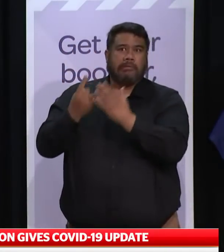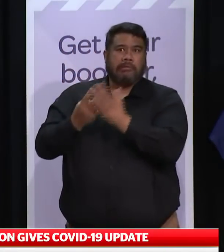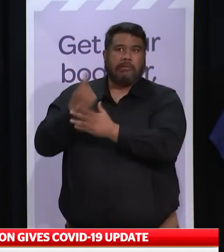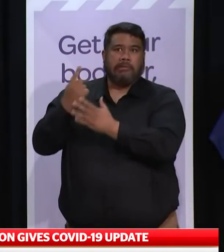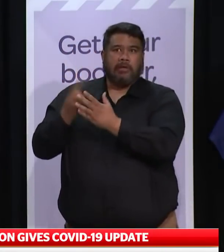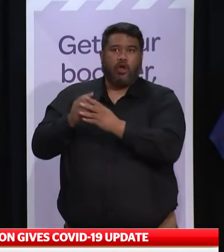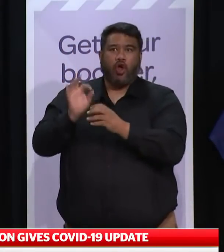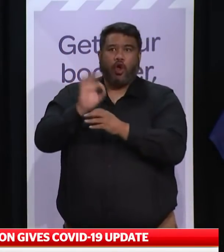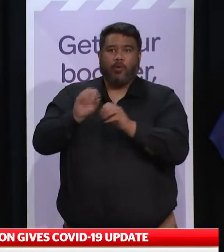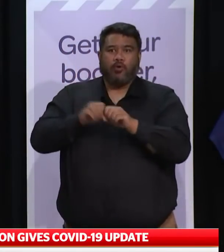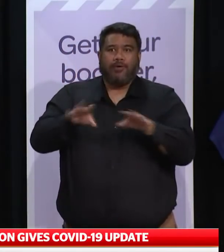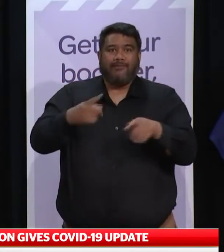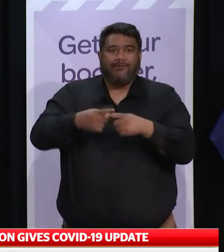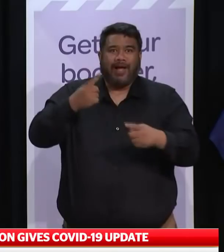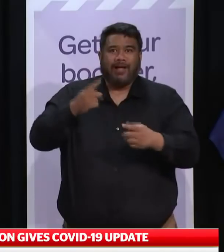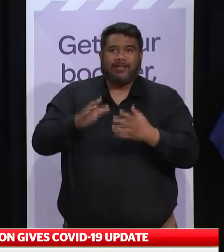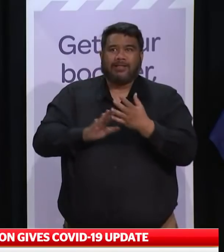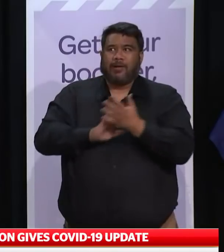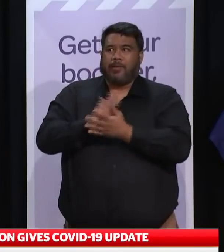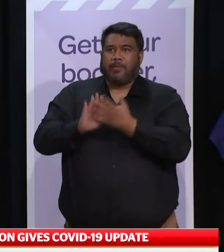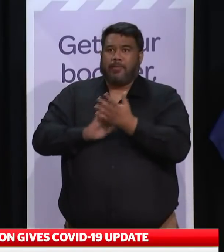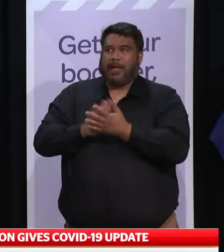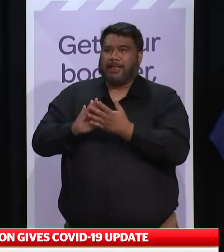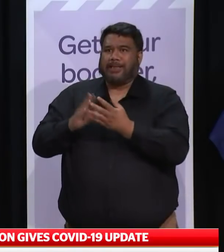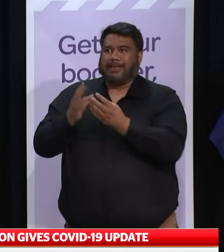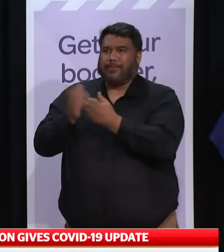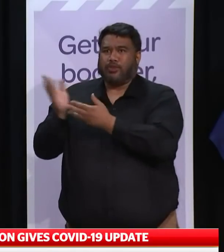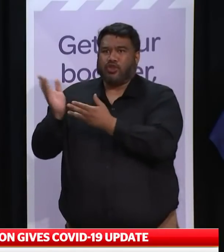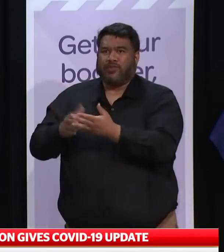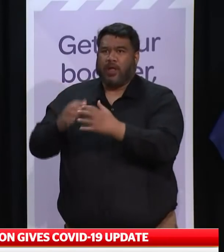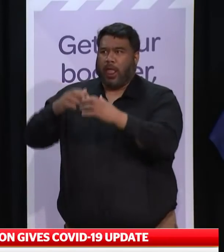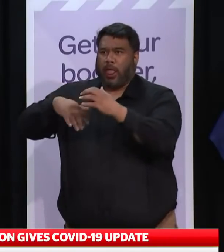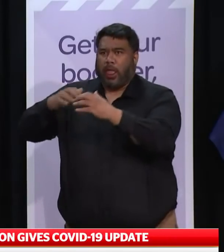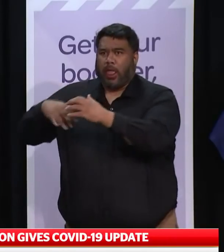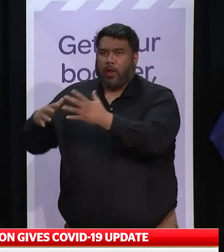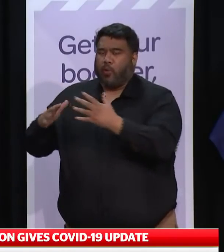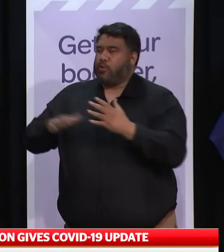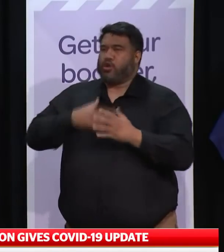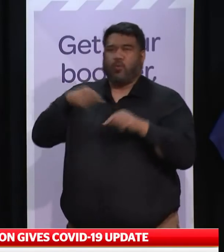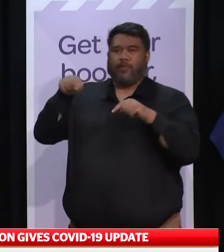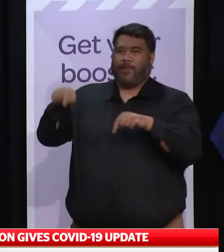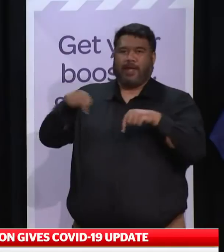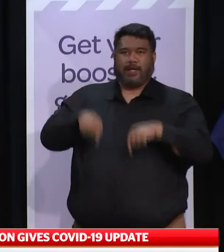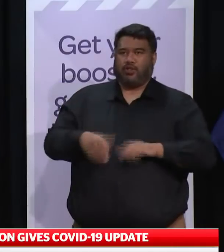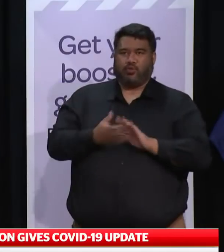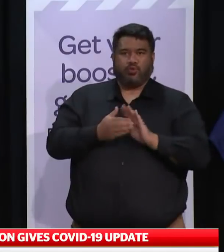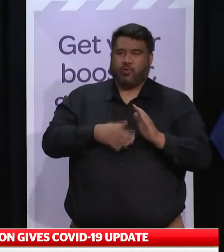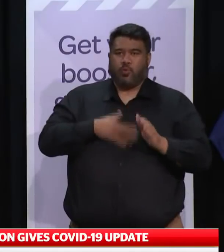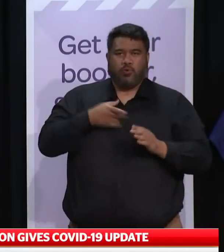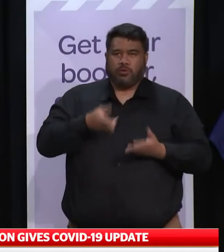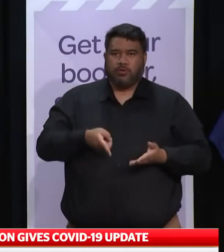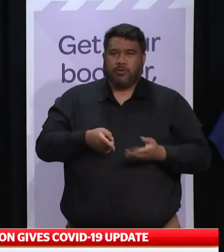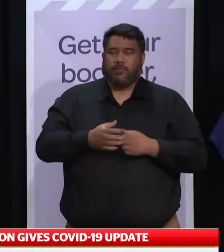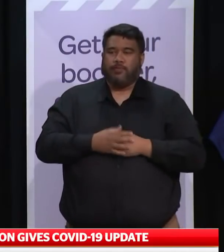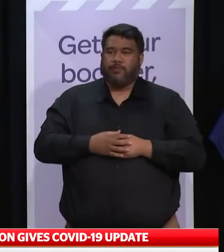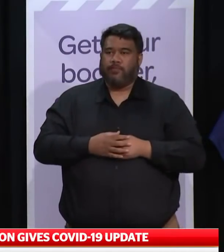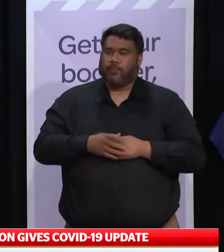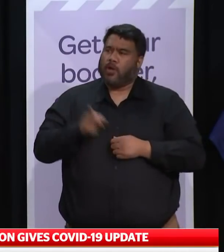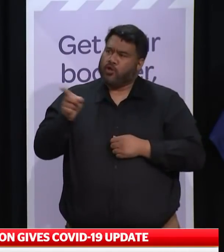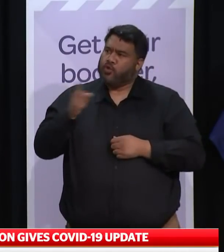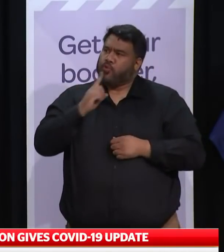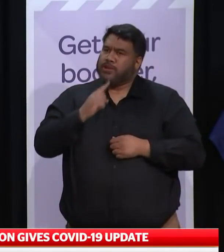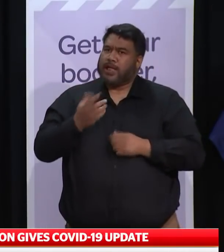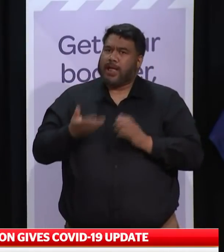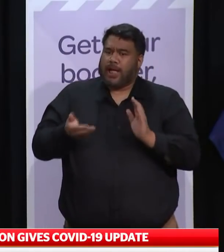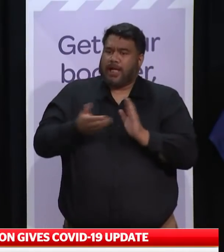Over time, as supplies increase, no doubt there will be a wider availability. Because you did say in your opening remarks you're expecting another 87